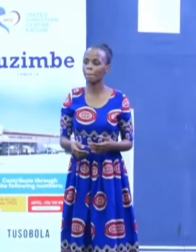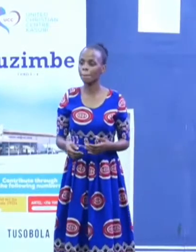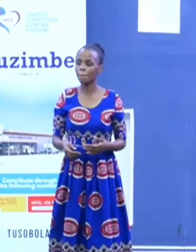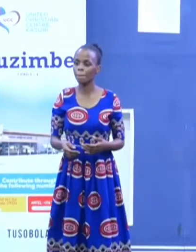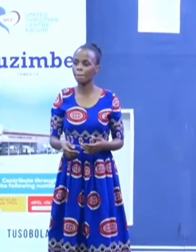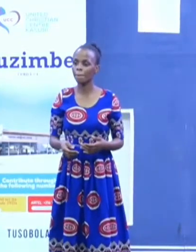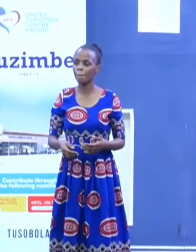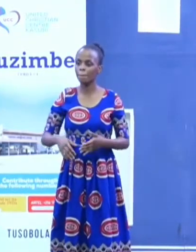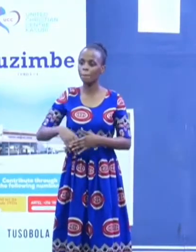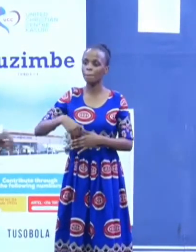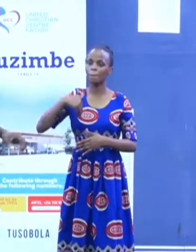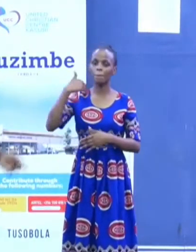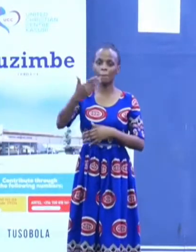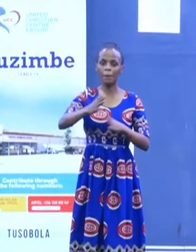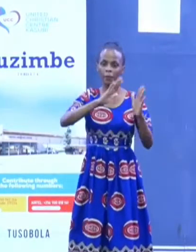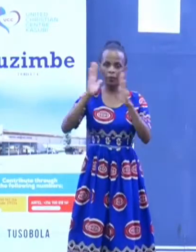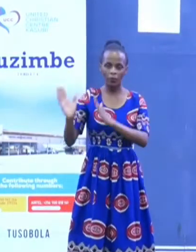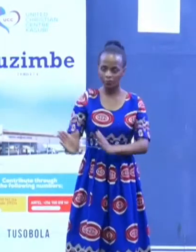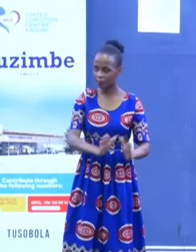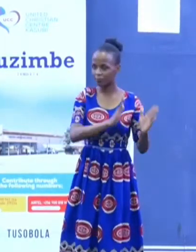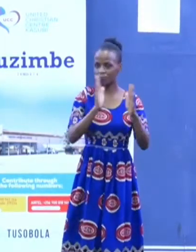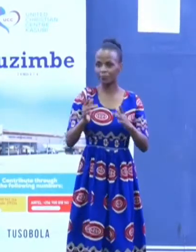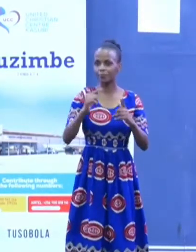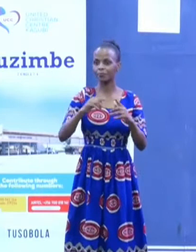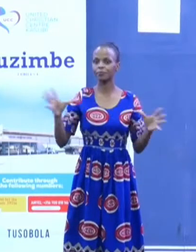tubeere nga tuteekateeka okumaliriza.